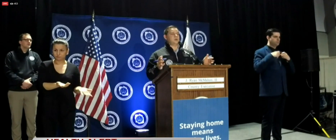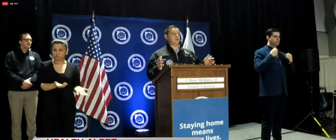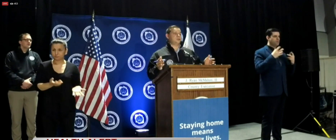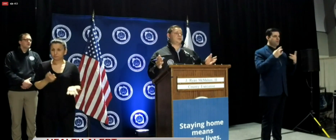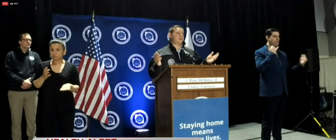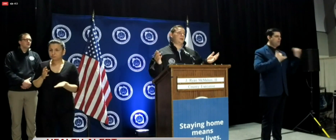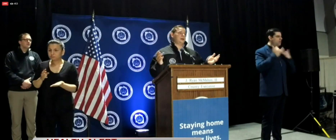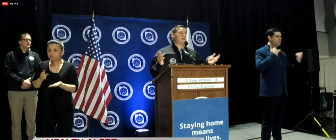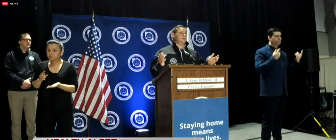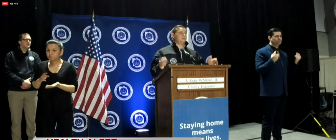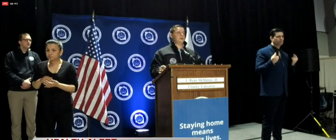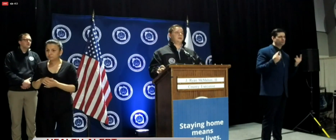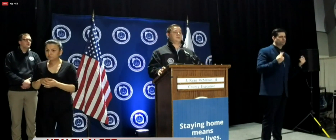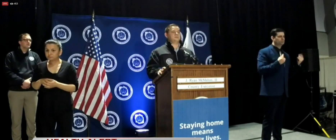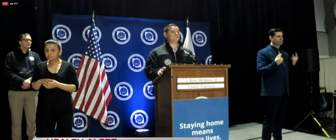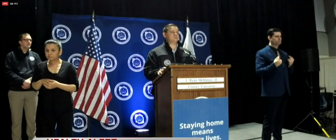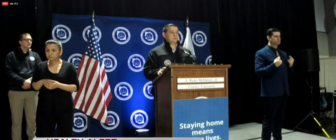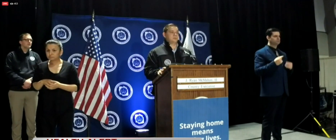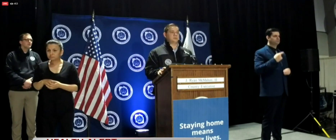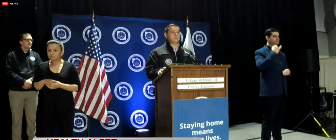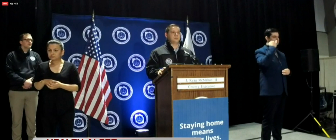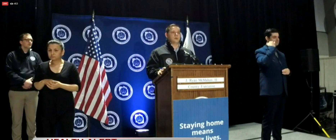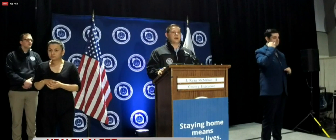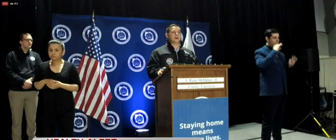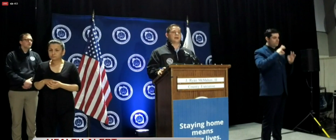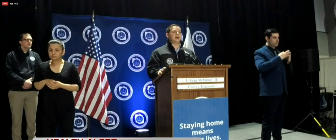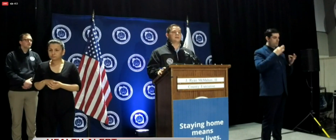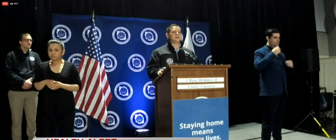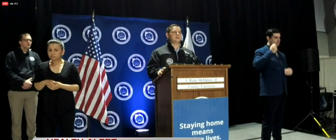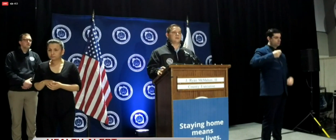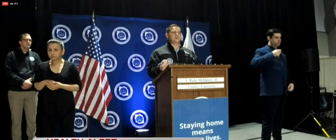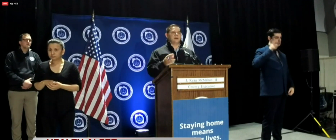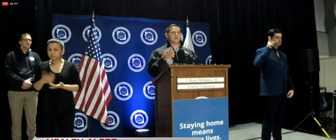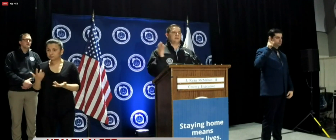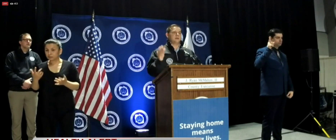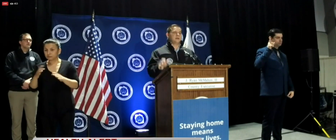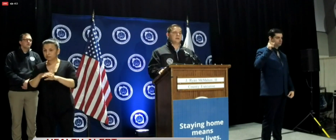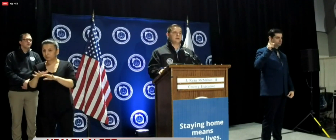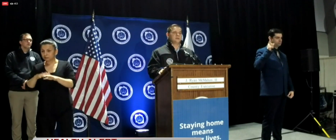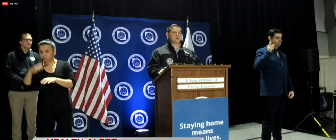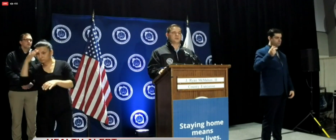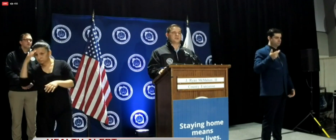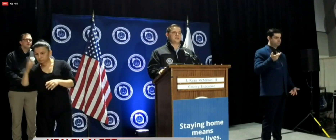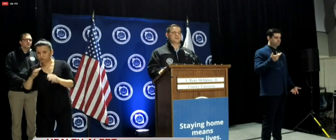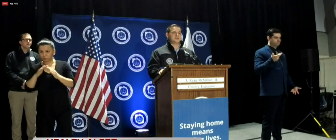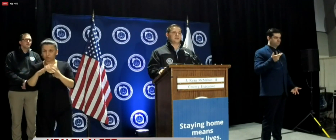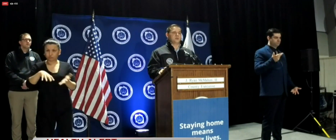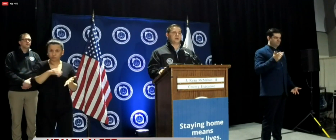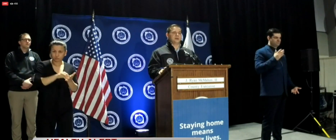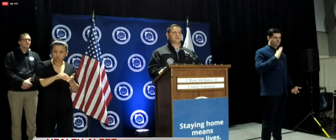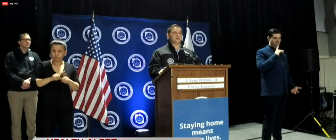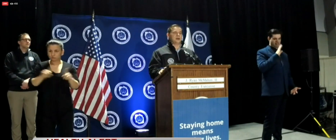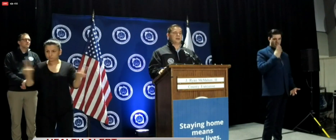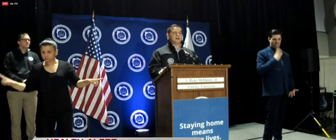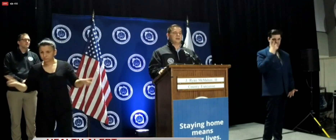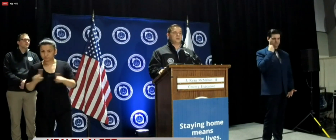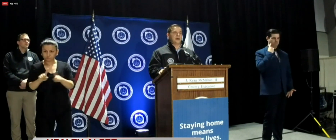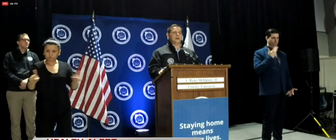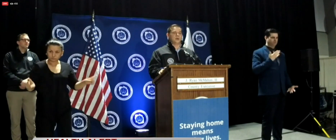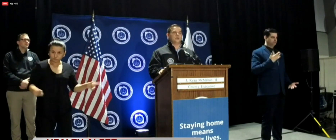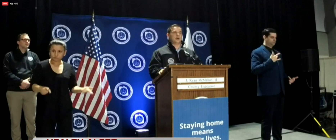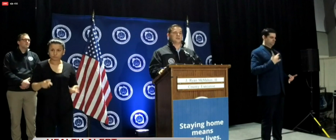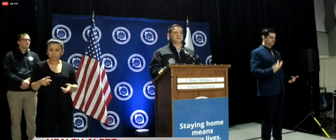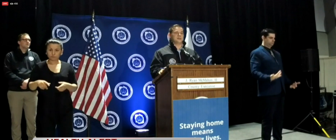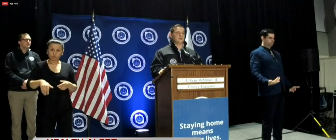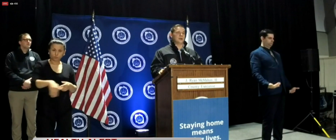a family court judge, I mean, how do you, what kind of guidance do you have? Social distancing has never been an issue that you